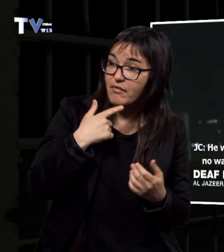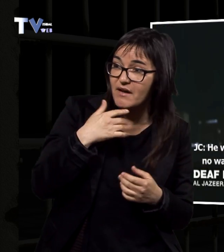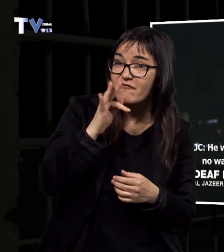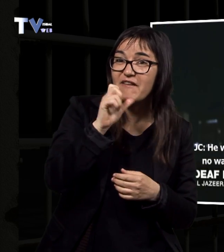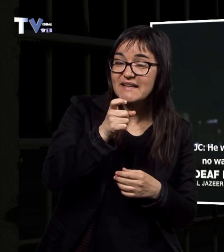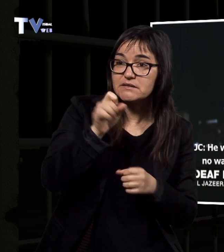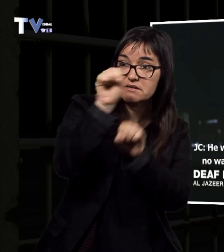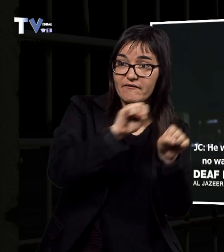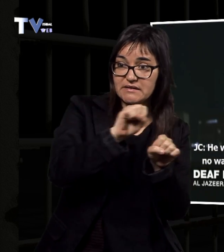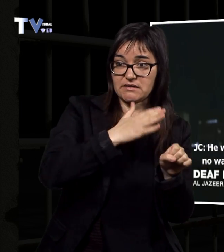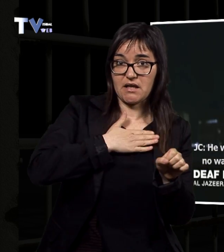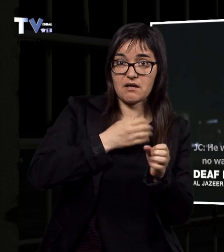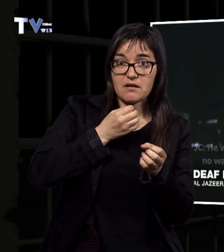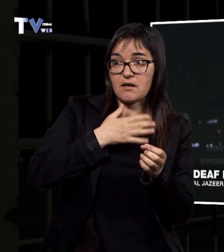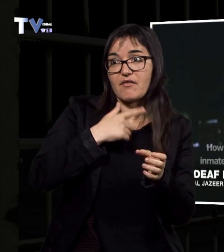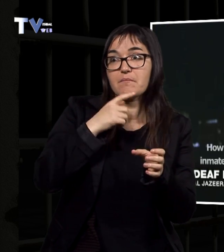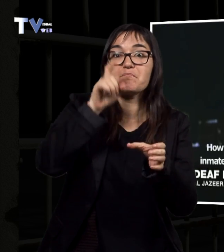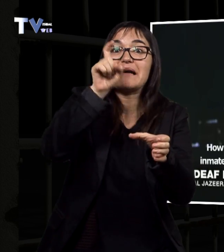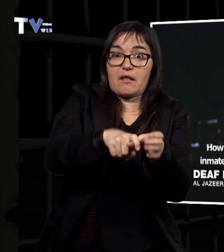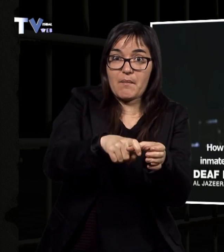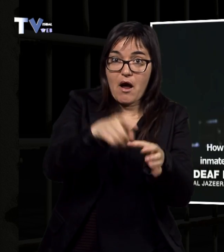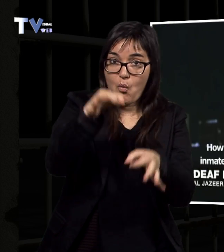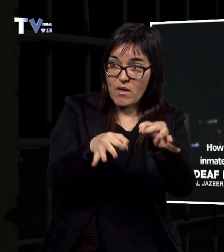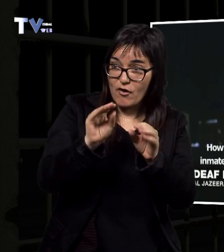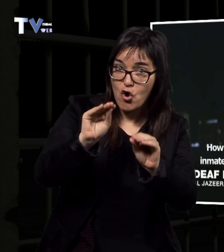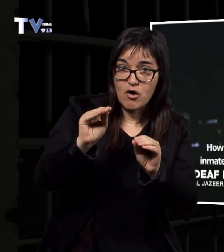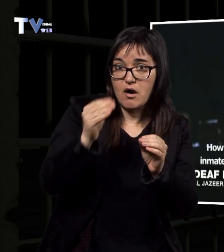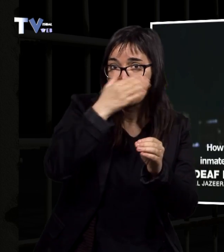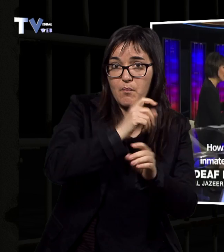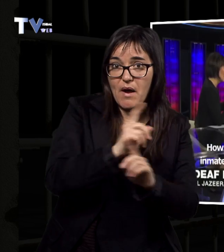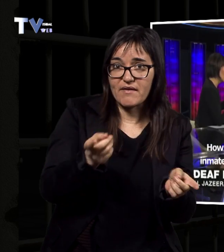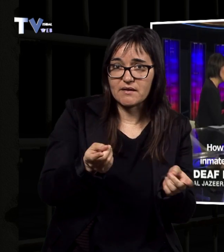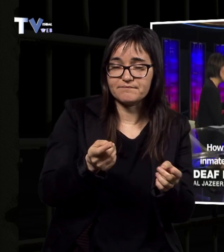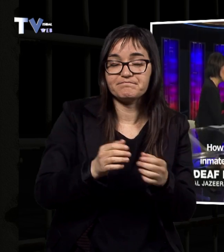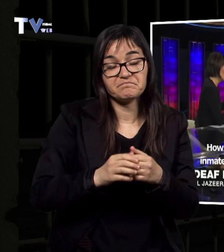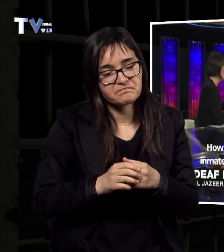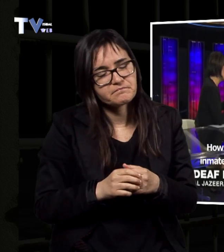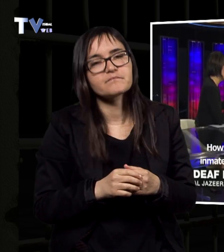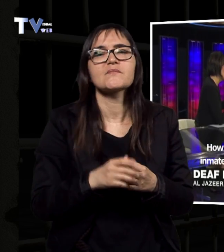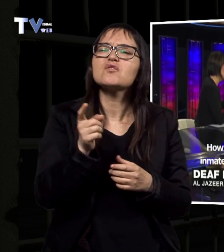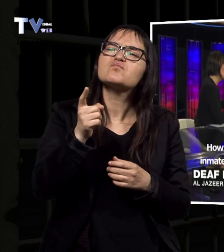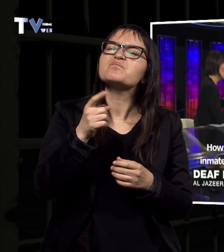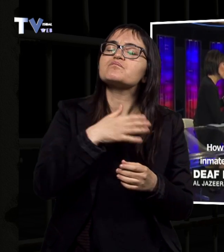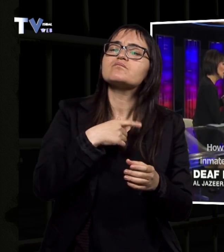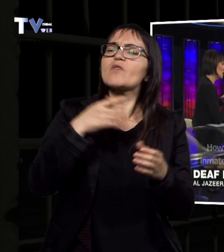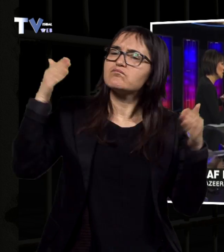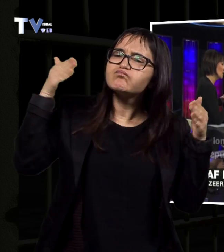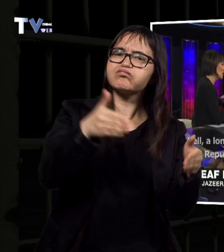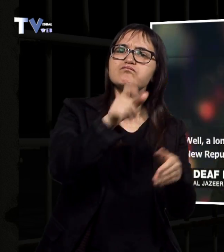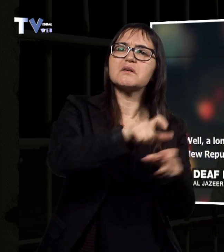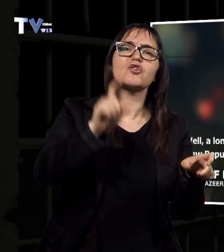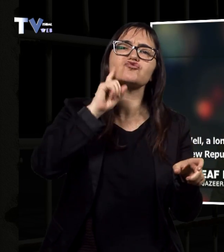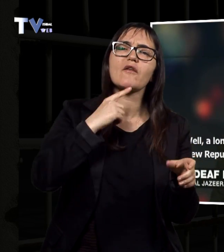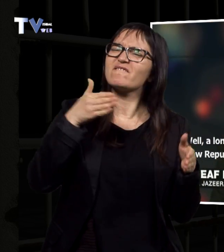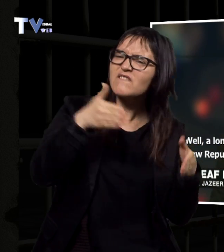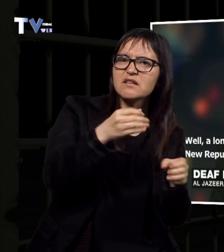in his trial. How did you become so involved in the deaf inmates and their situation, their circumstance? A